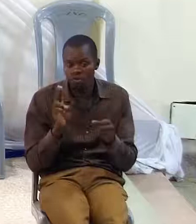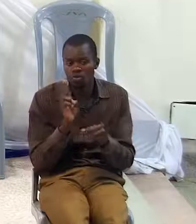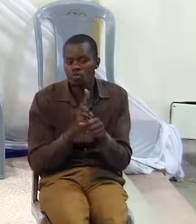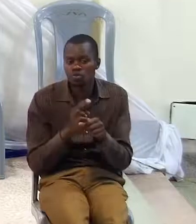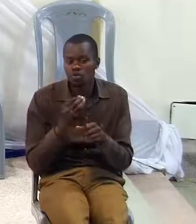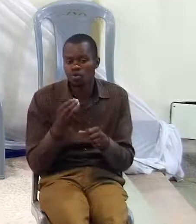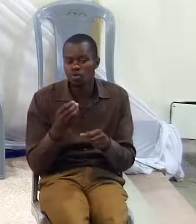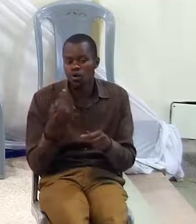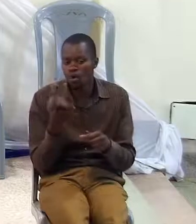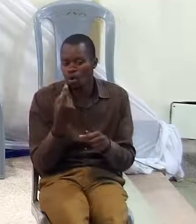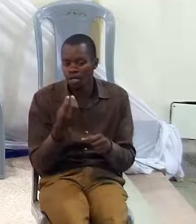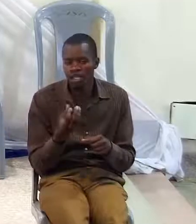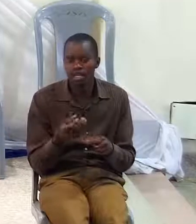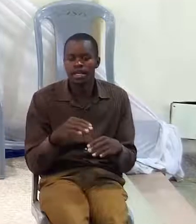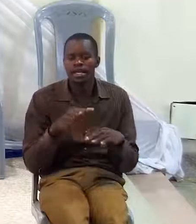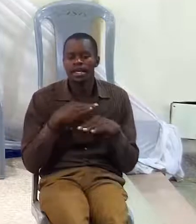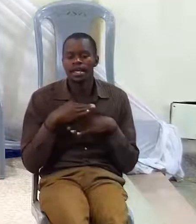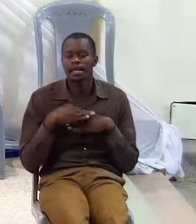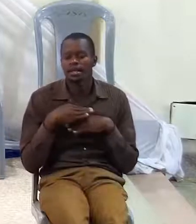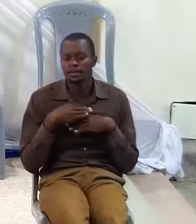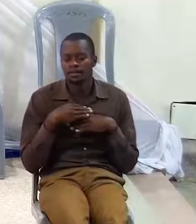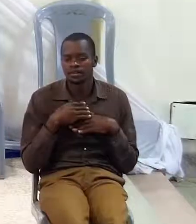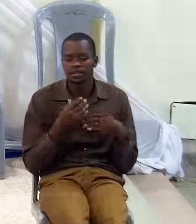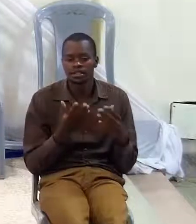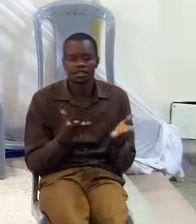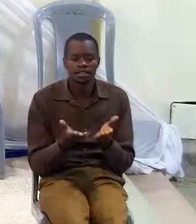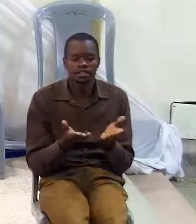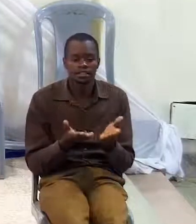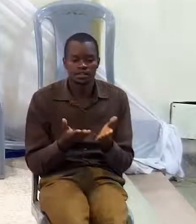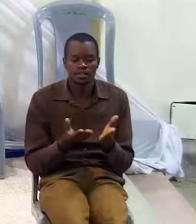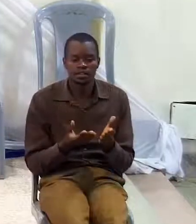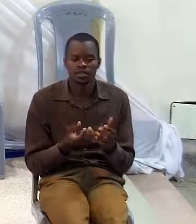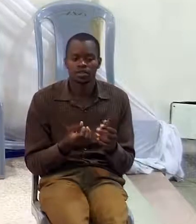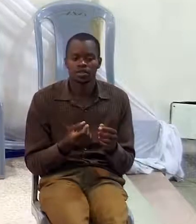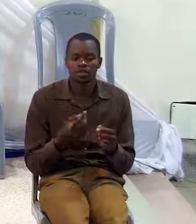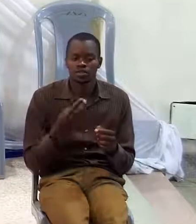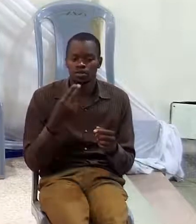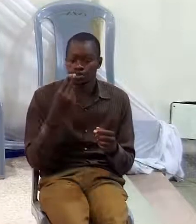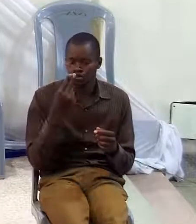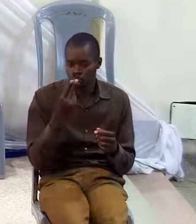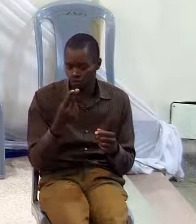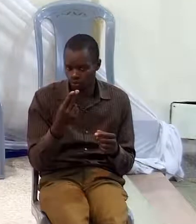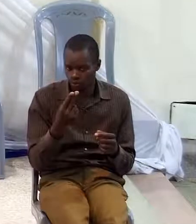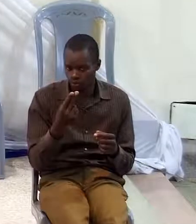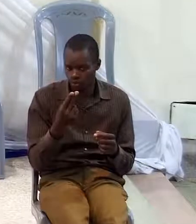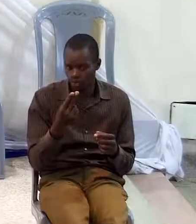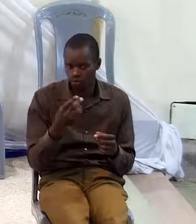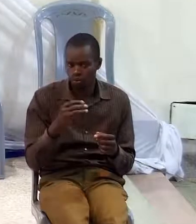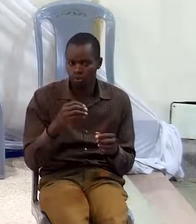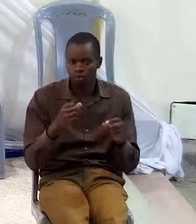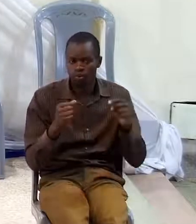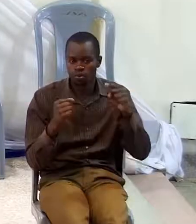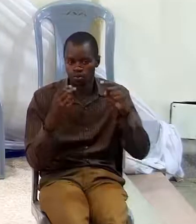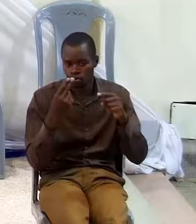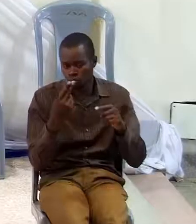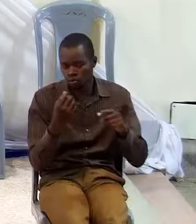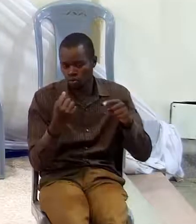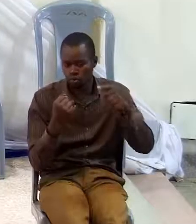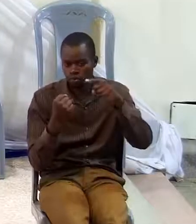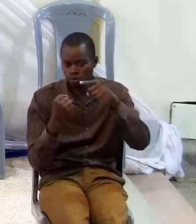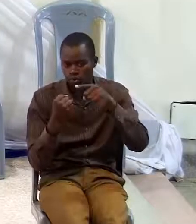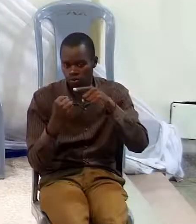milk is 250 ml glass. The 250 ml